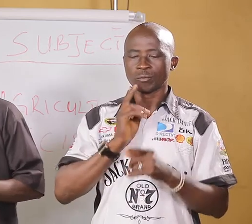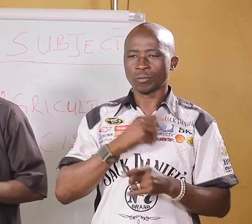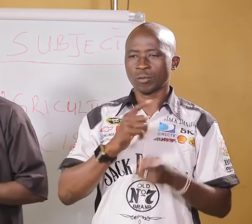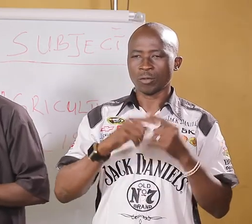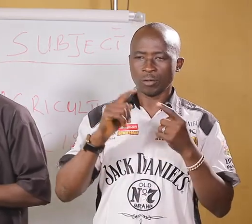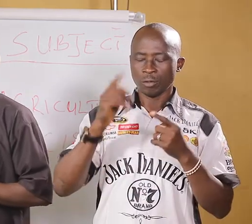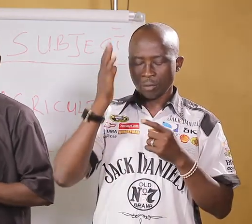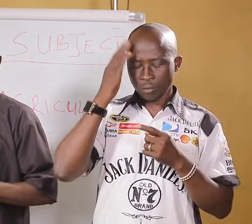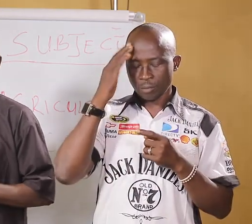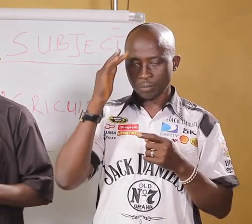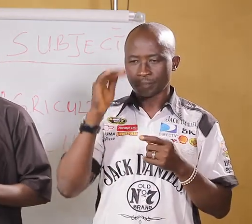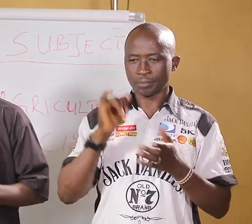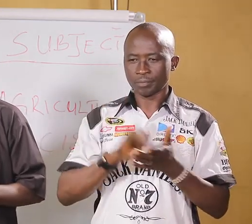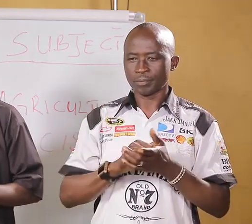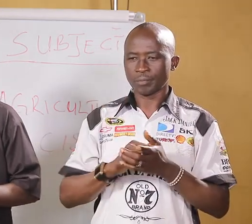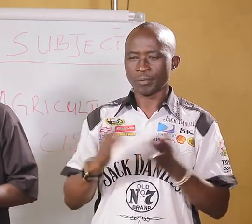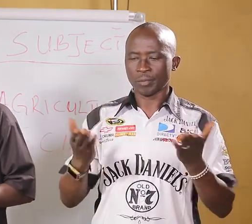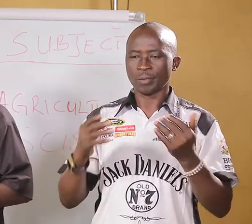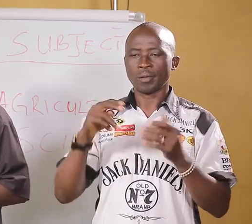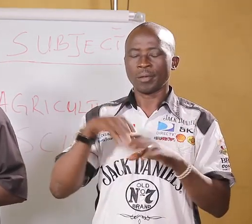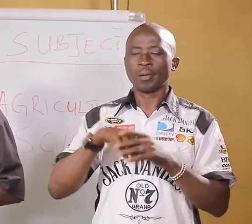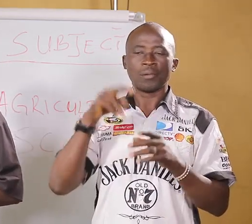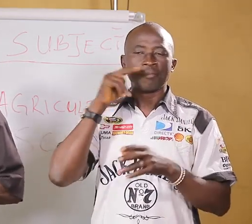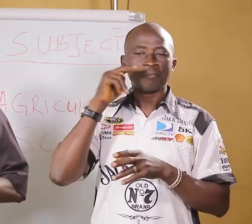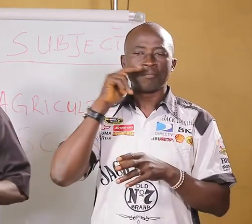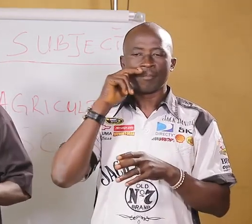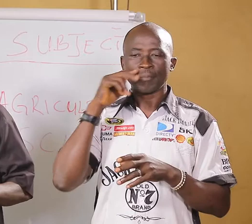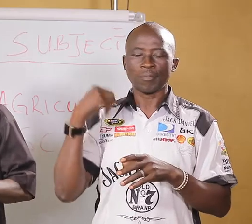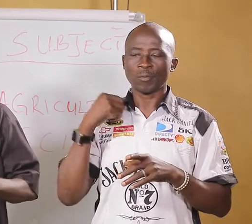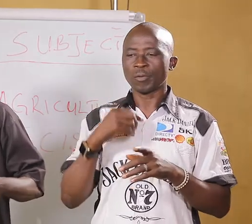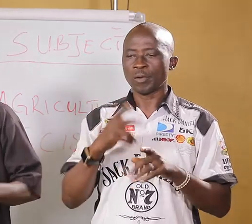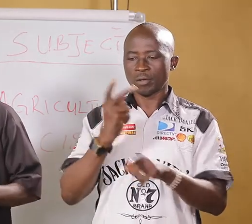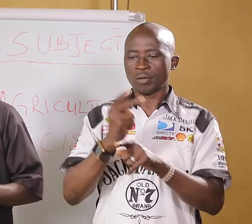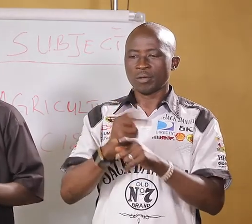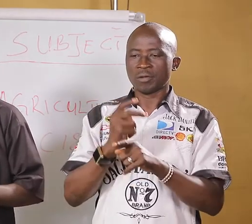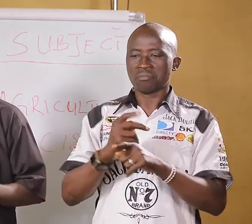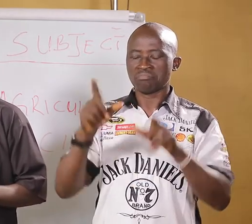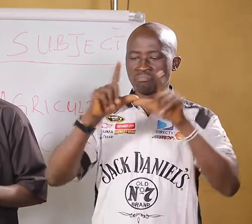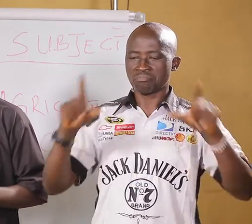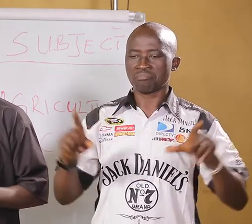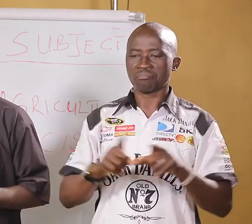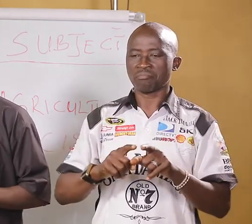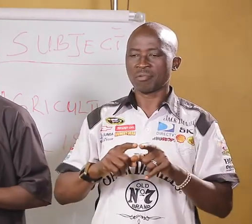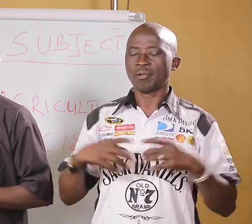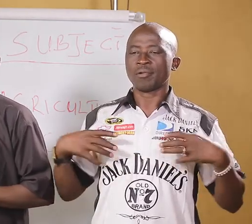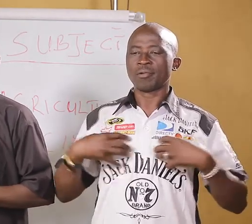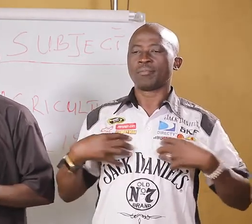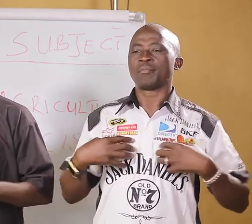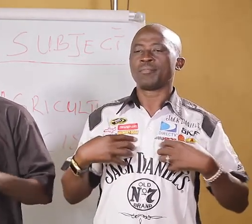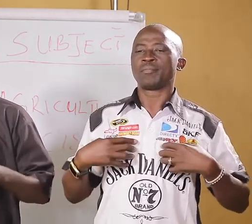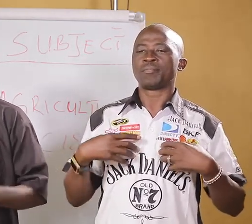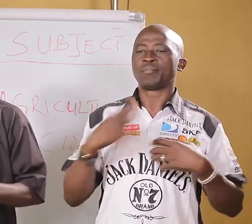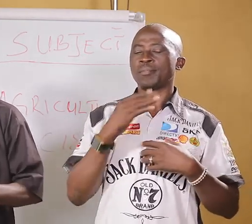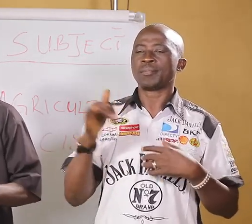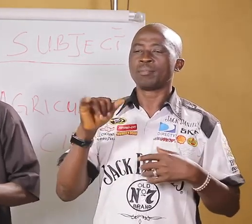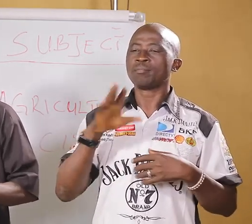note that in this country, our Nigeria, we rear local breeds of animals. And they